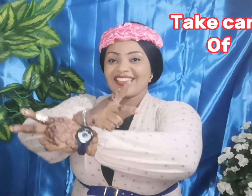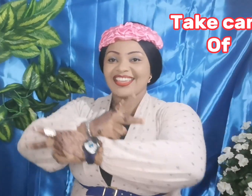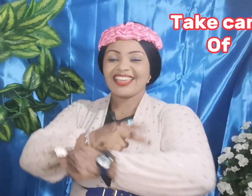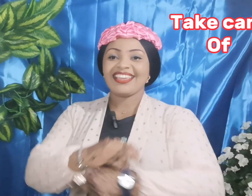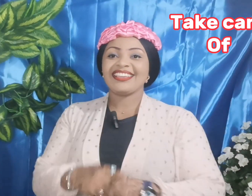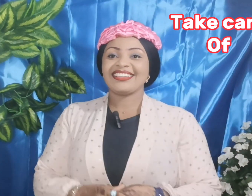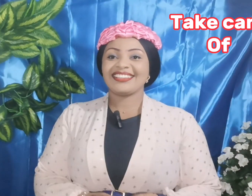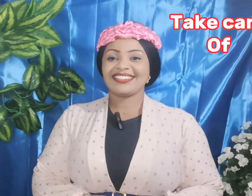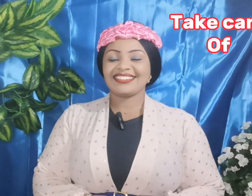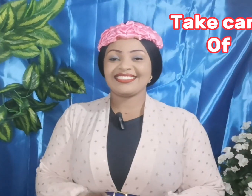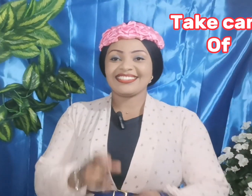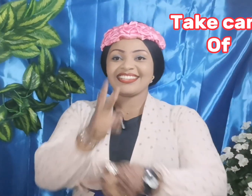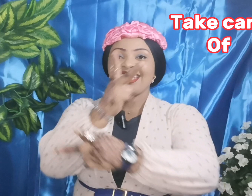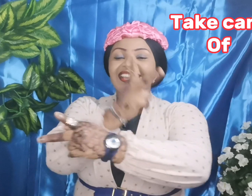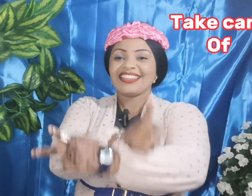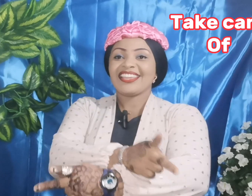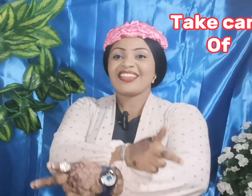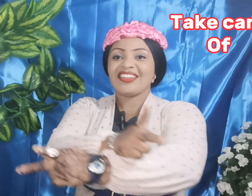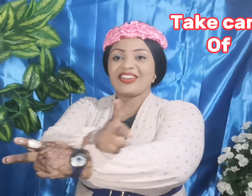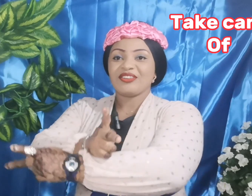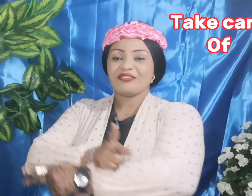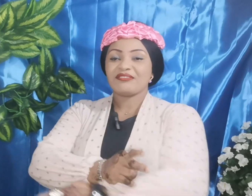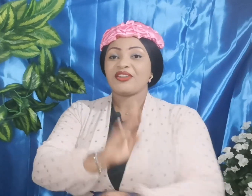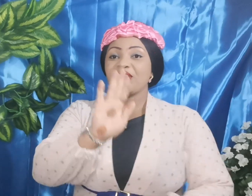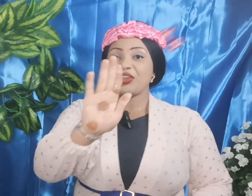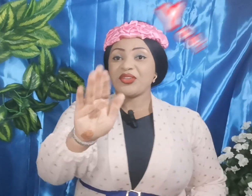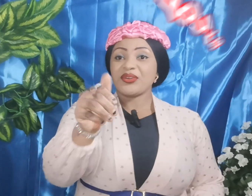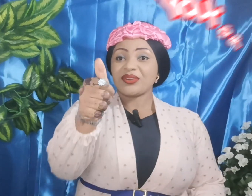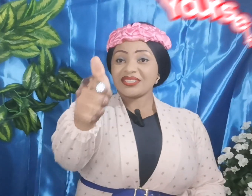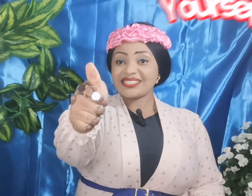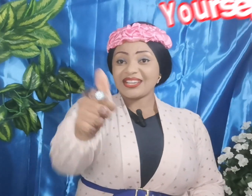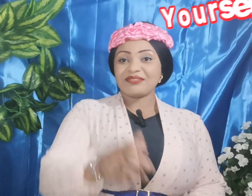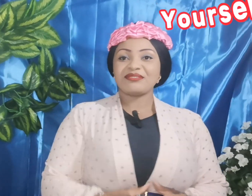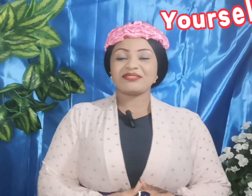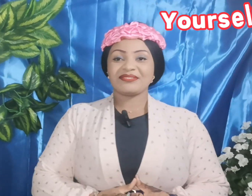Okay, this is take care of yourself.